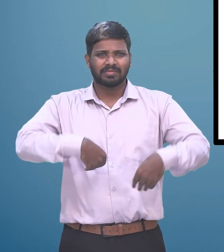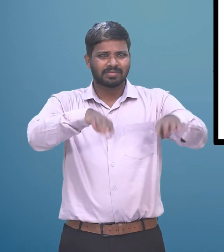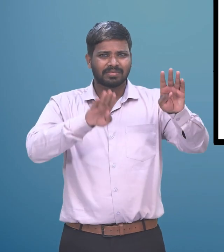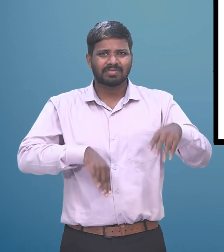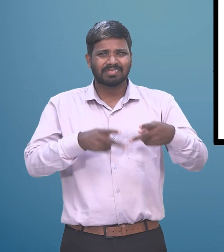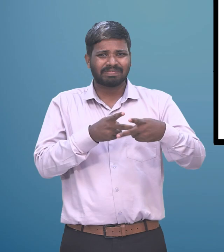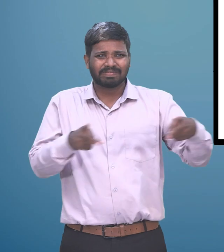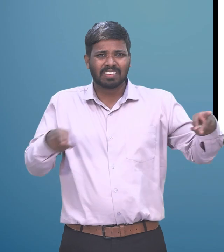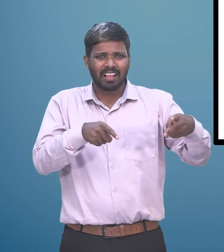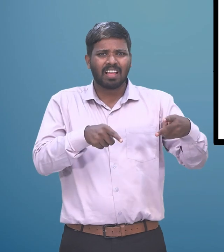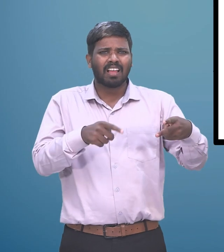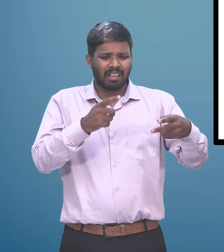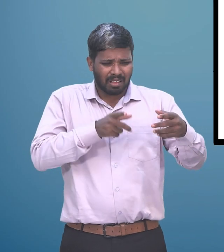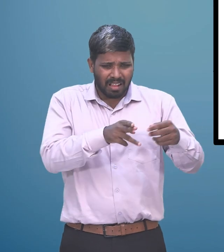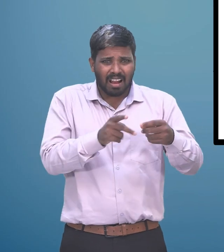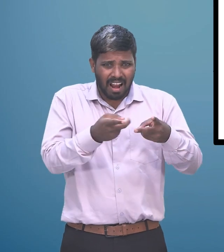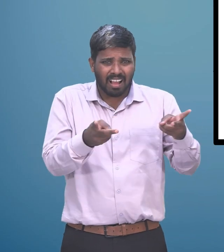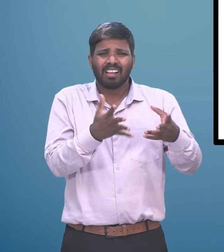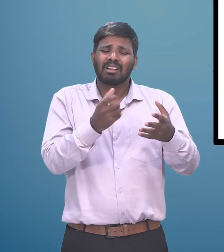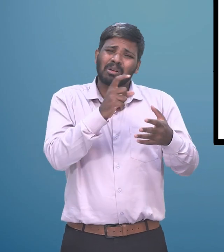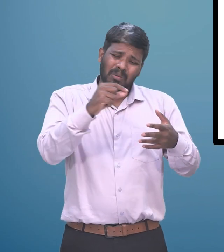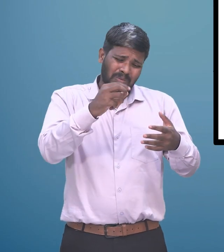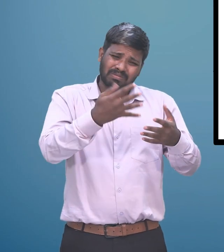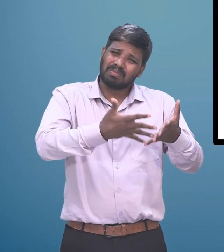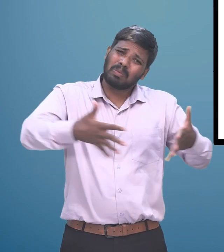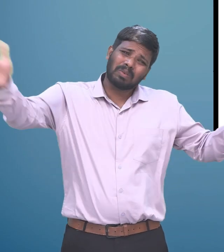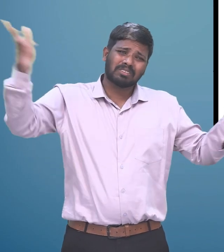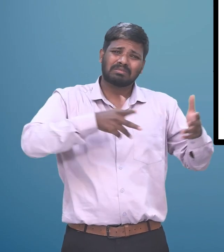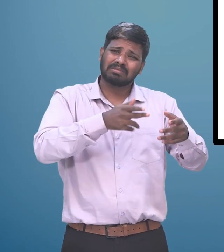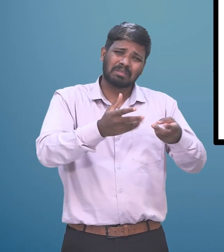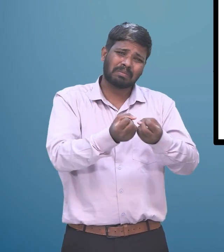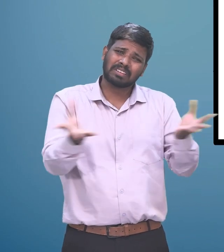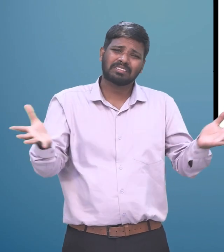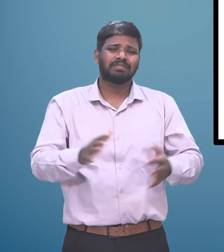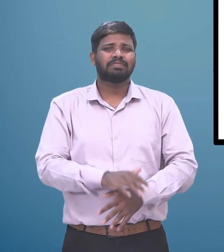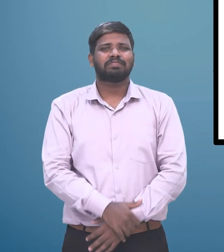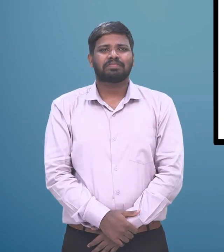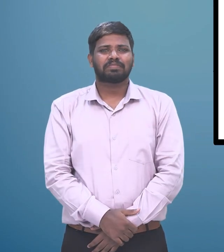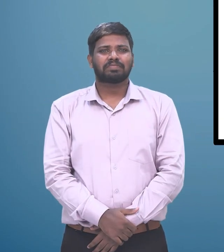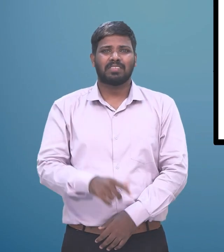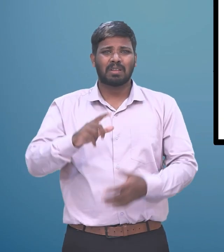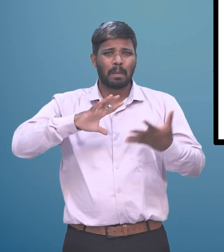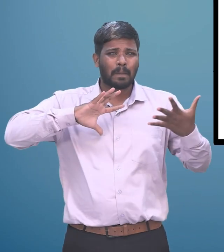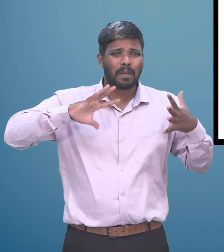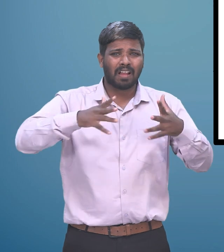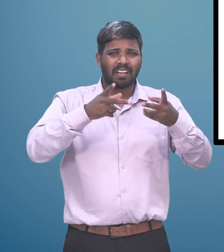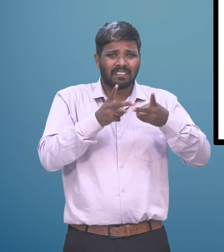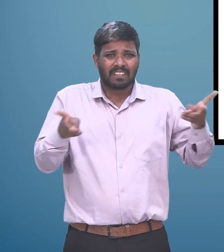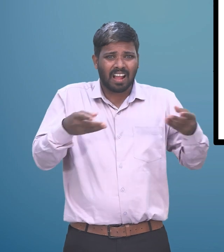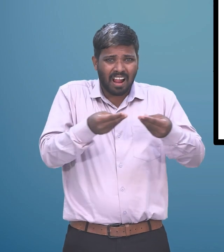Altogether, this unstitched piece of cloth comes in hundreds of varieties. They are produced by different methods